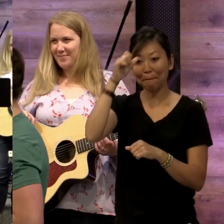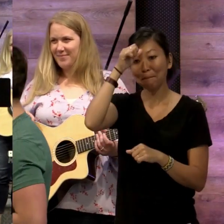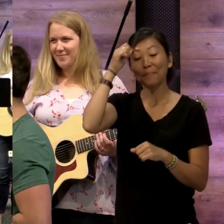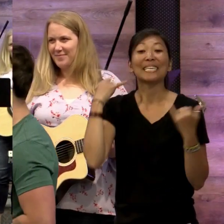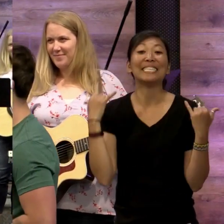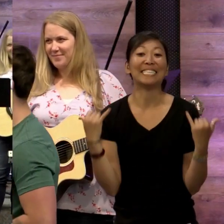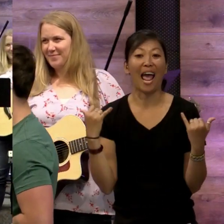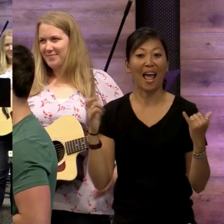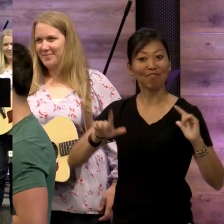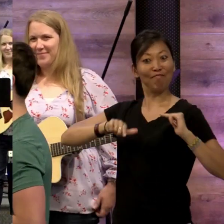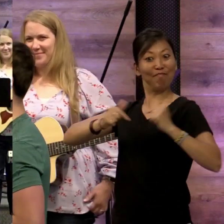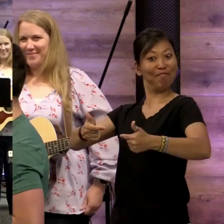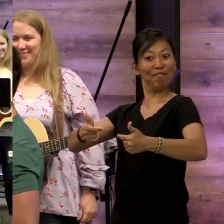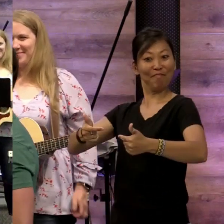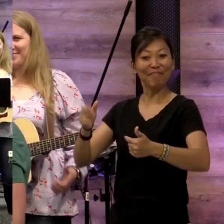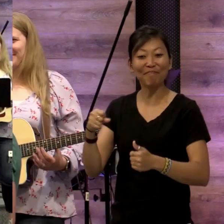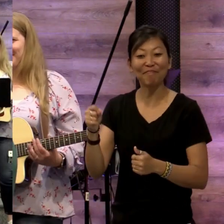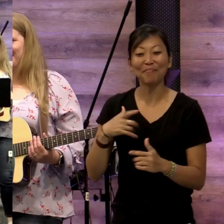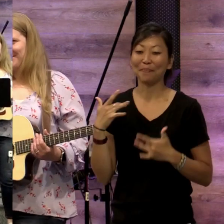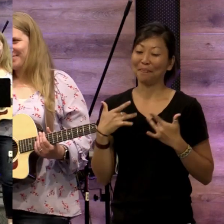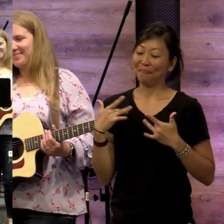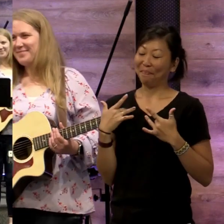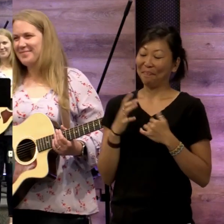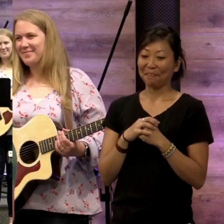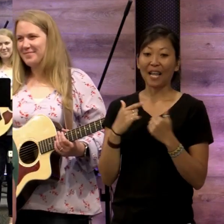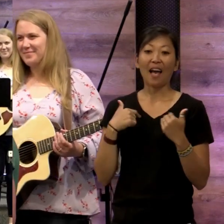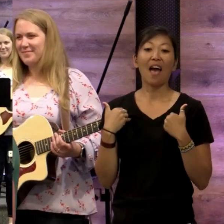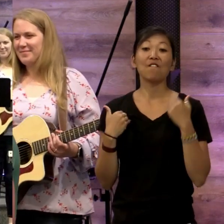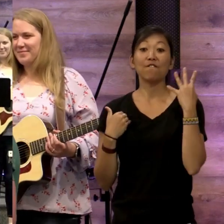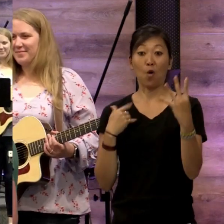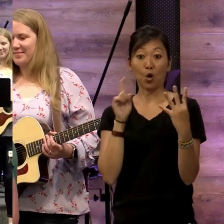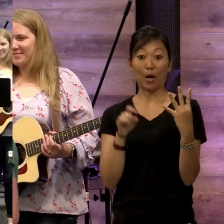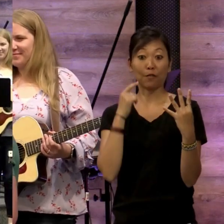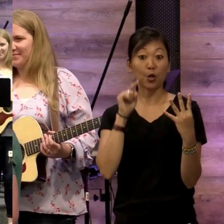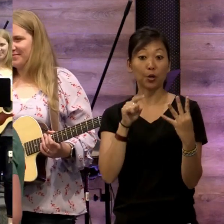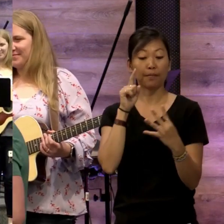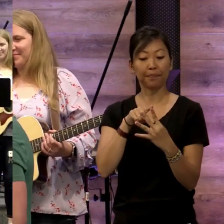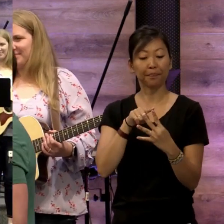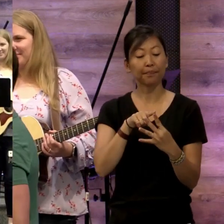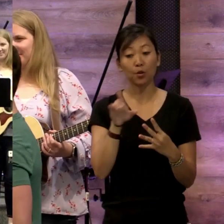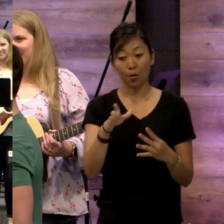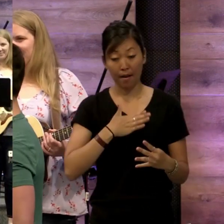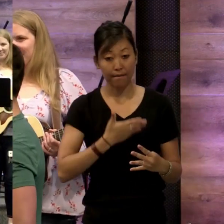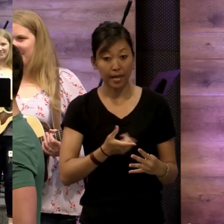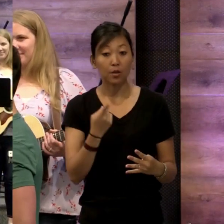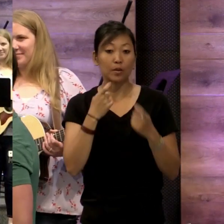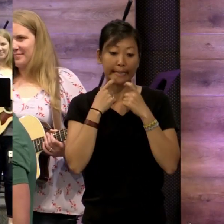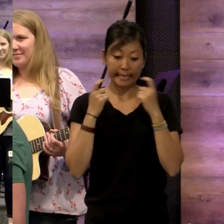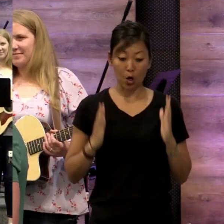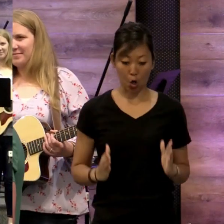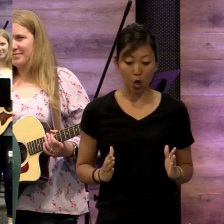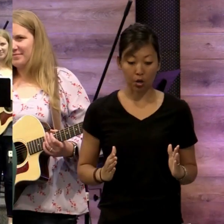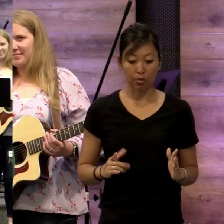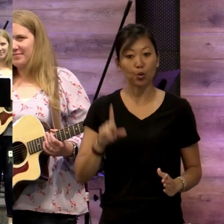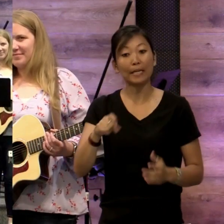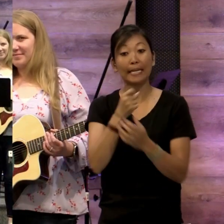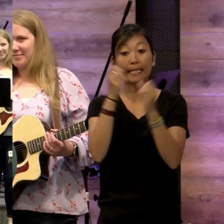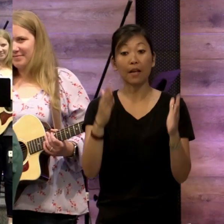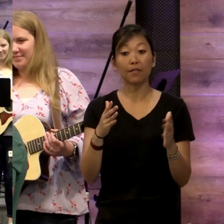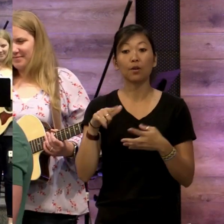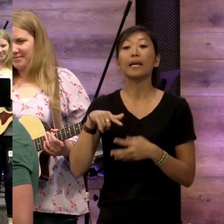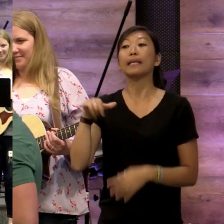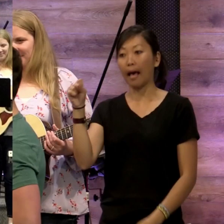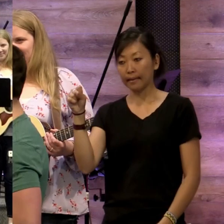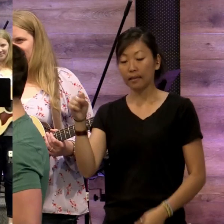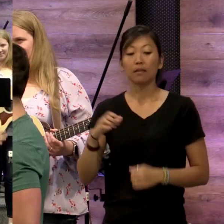have. But today is the day. I'm so excited. I got four questions for you. Matthew, do you confess that you're a sinner in need of a